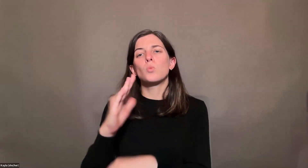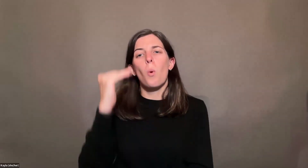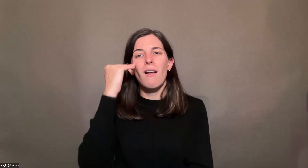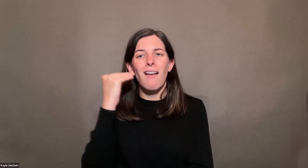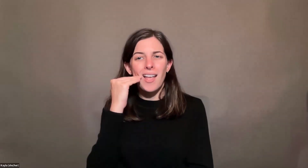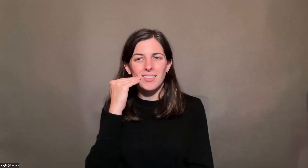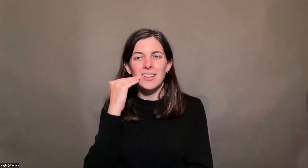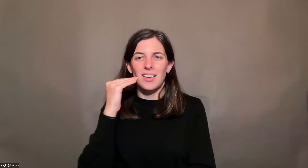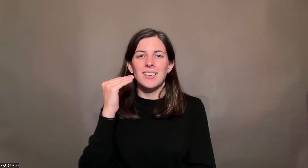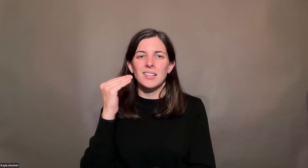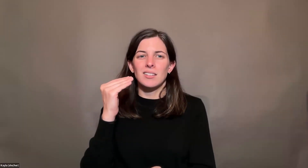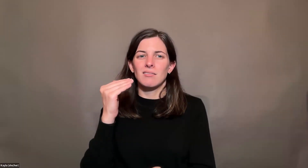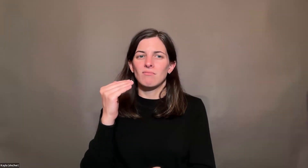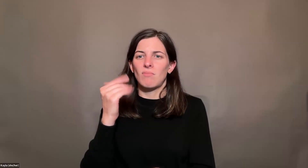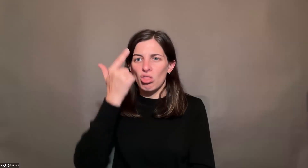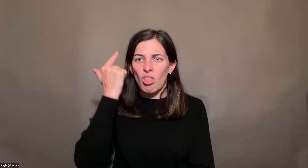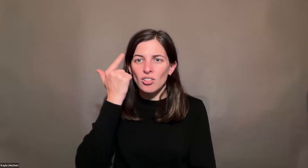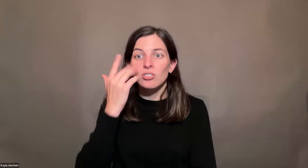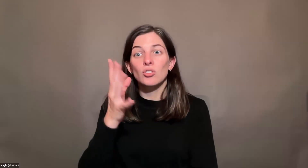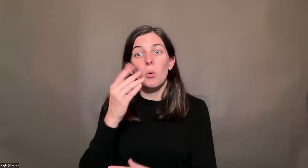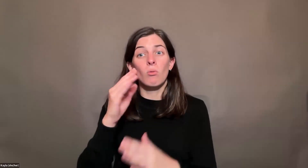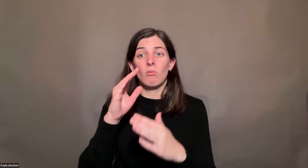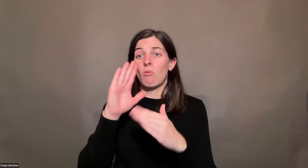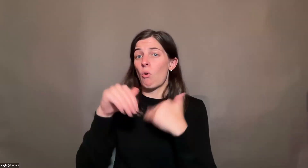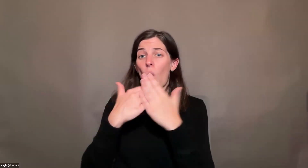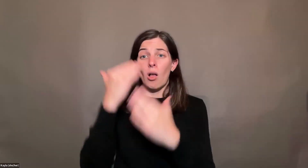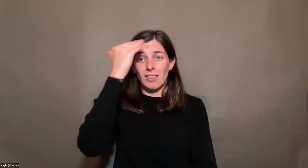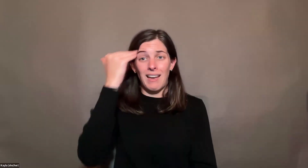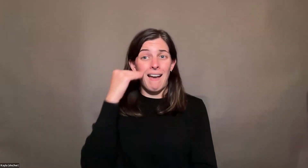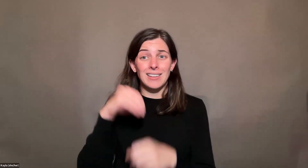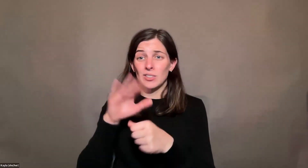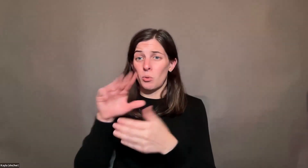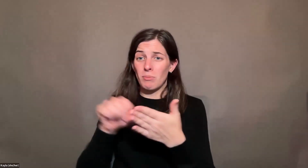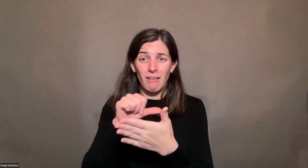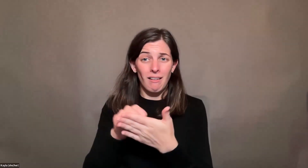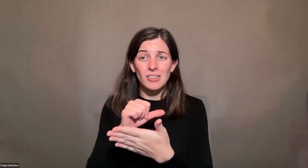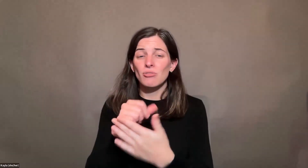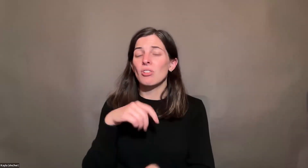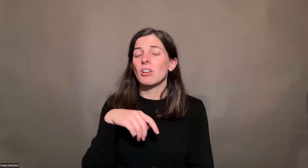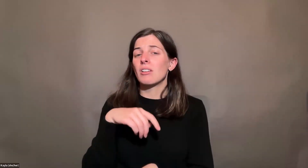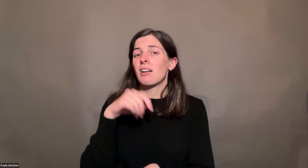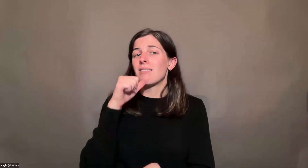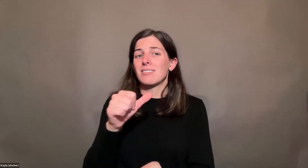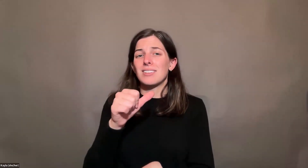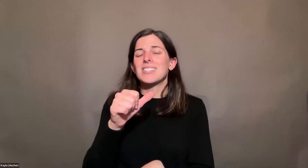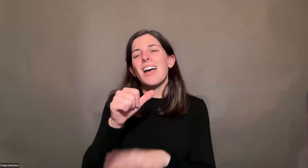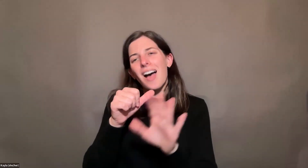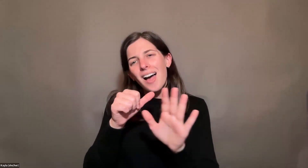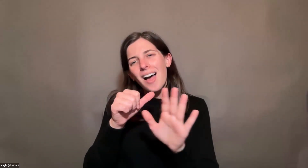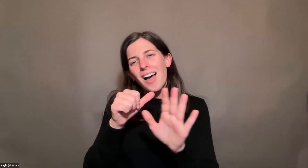logically. So all the heading in your page not for the same importance